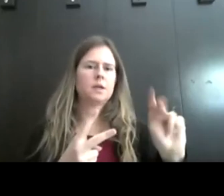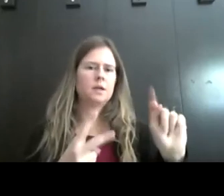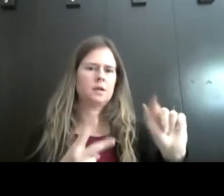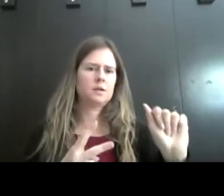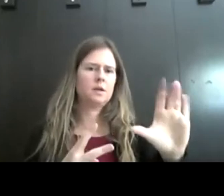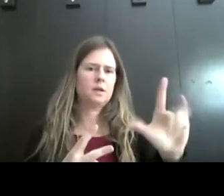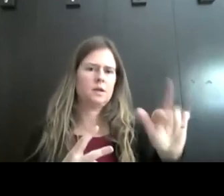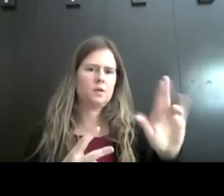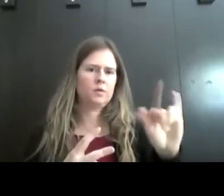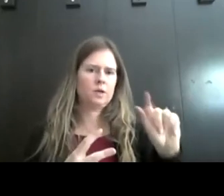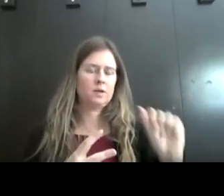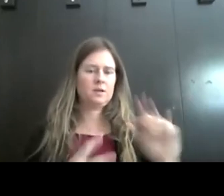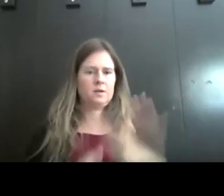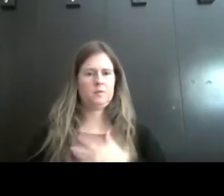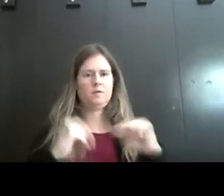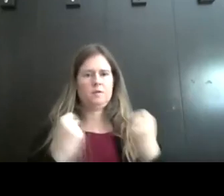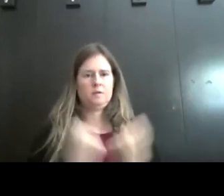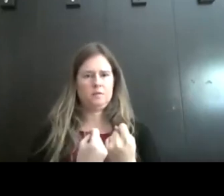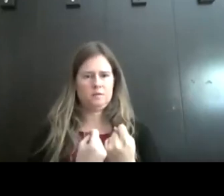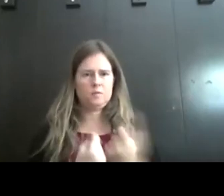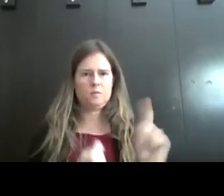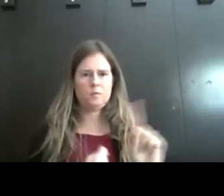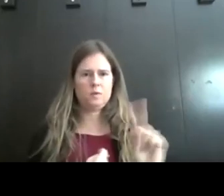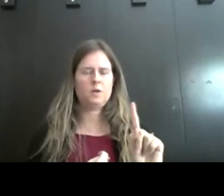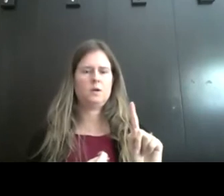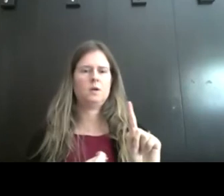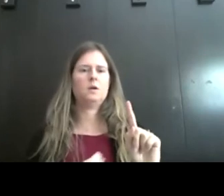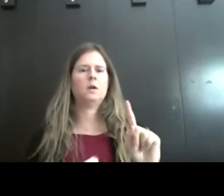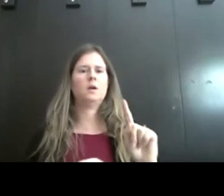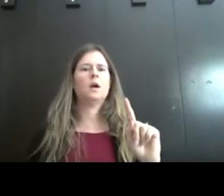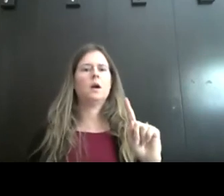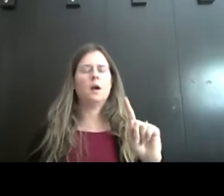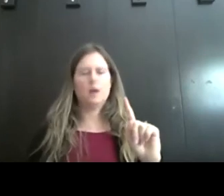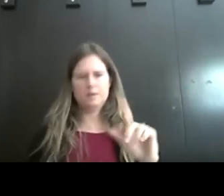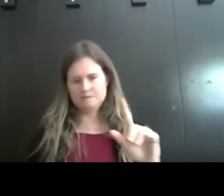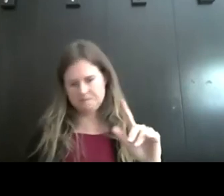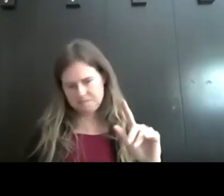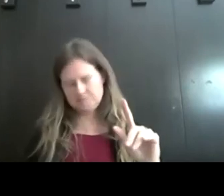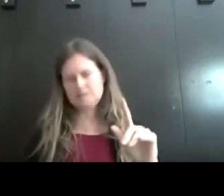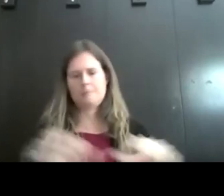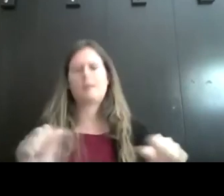back to a village called Chagoyanga, and Magic Mountain is literally built over it.